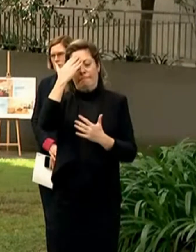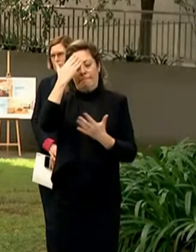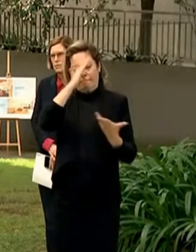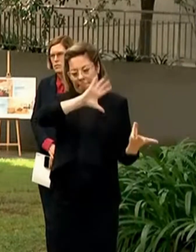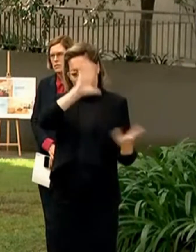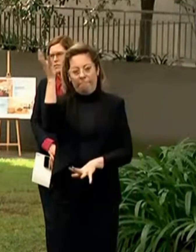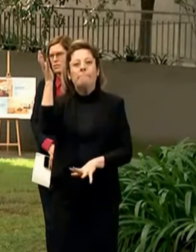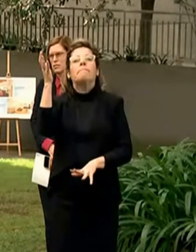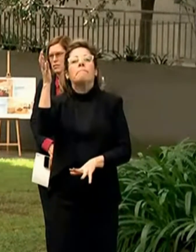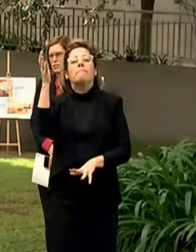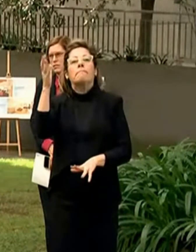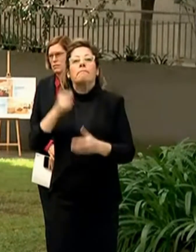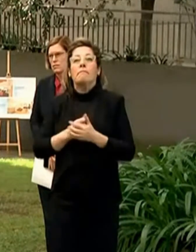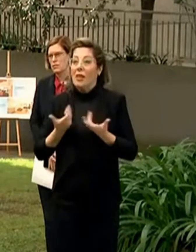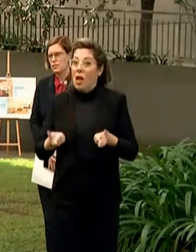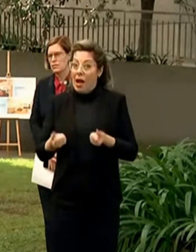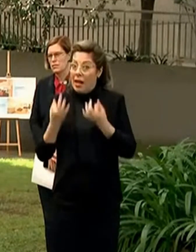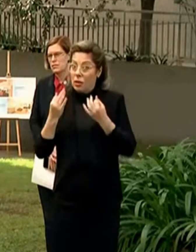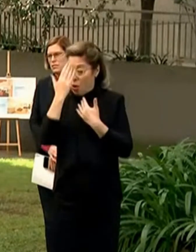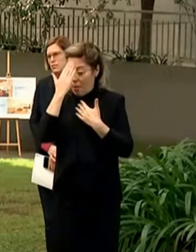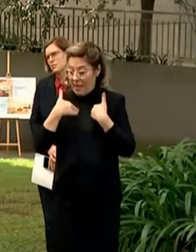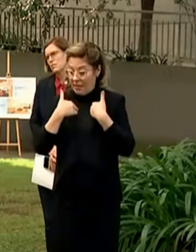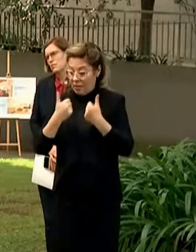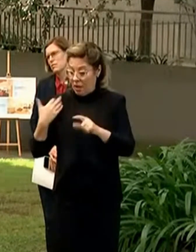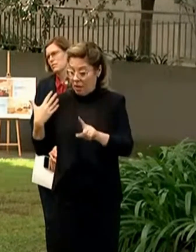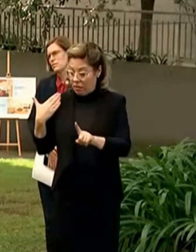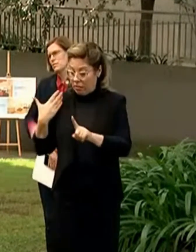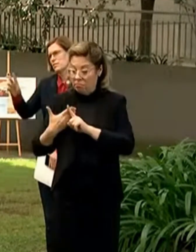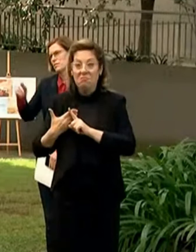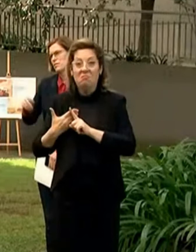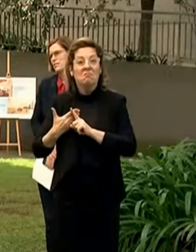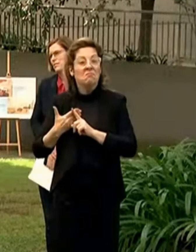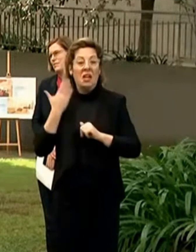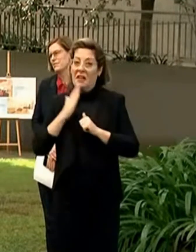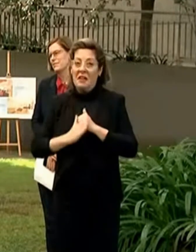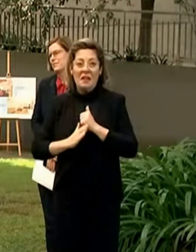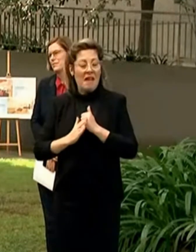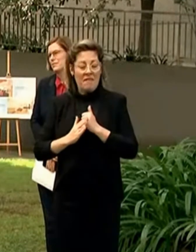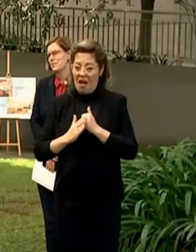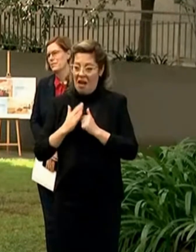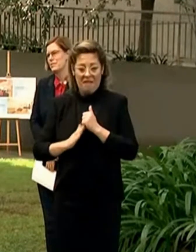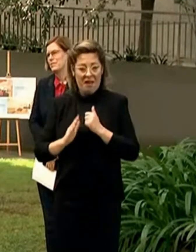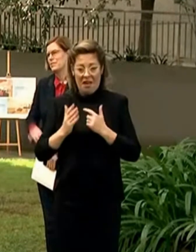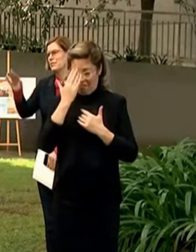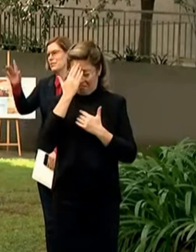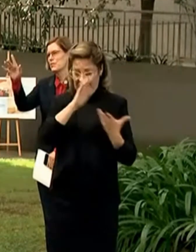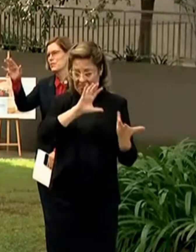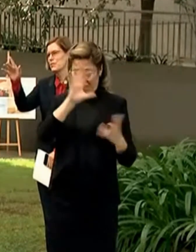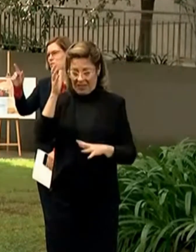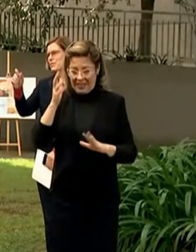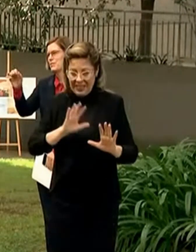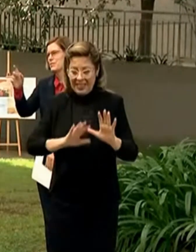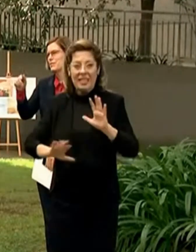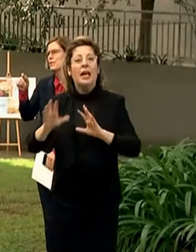I have no pre-existing mental health conditions, so I've never experienced it before, and I found myself